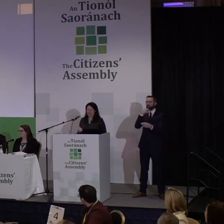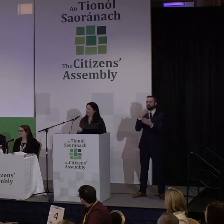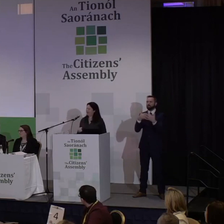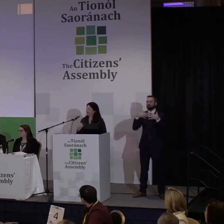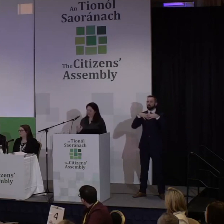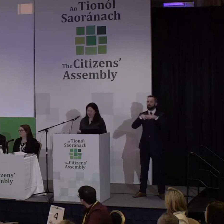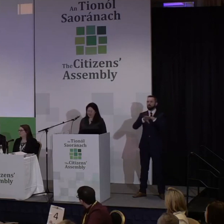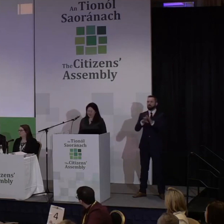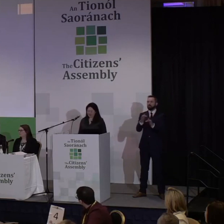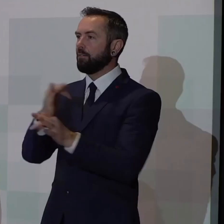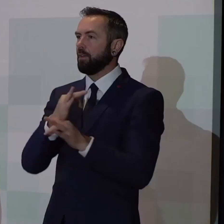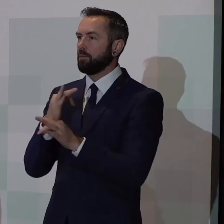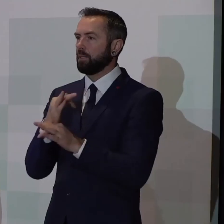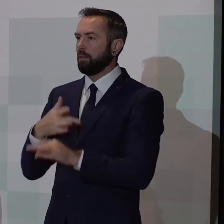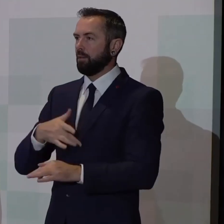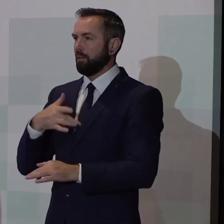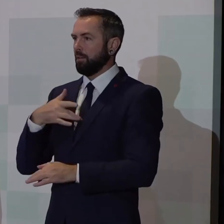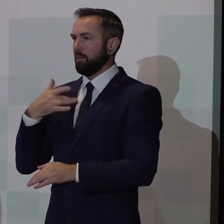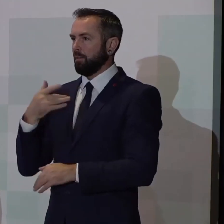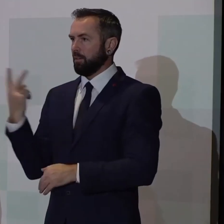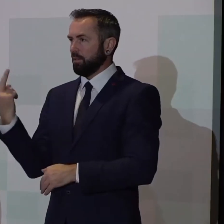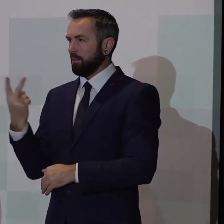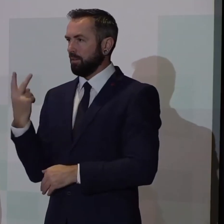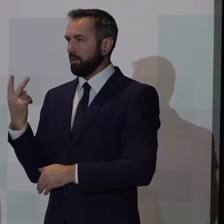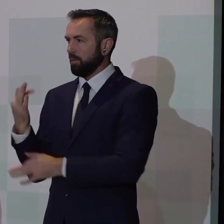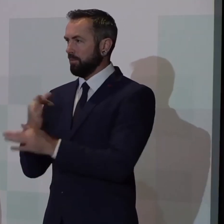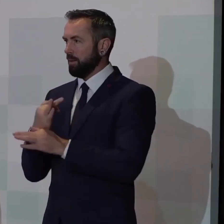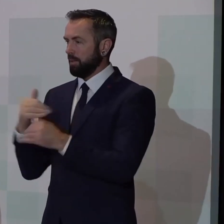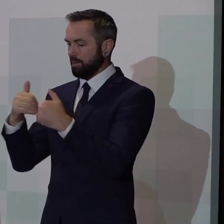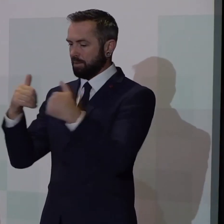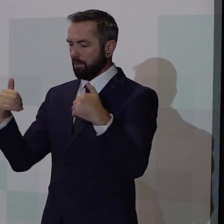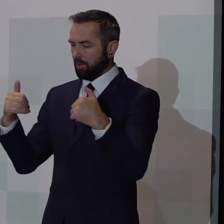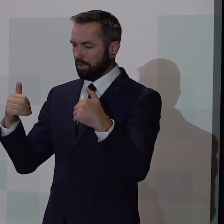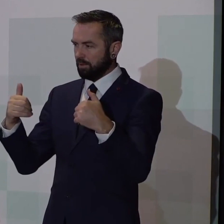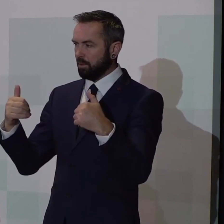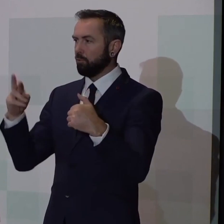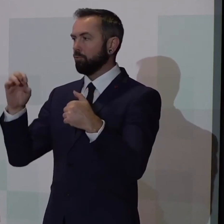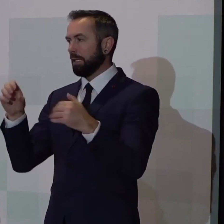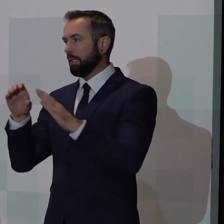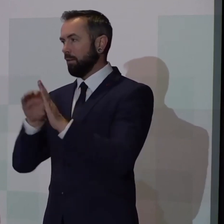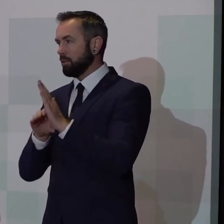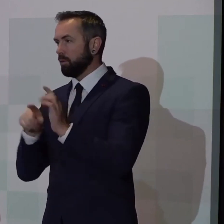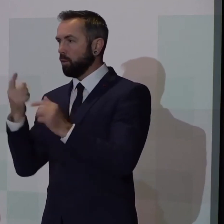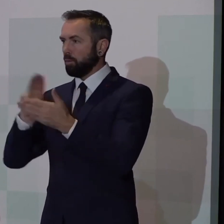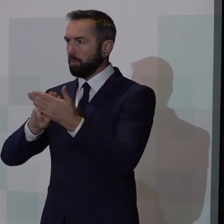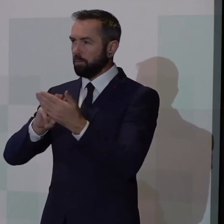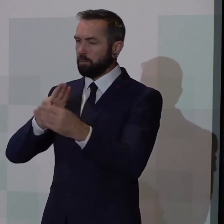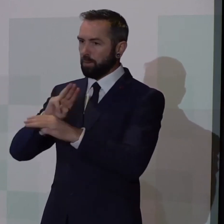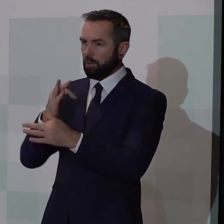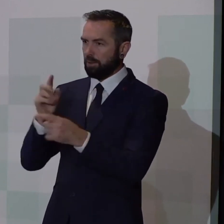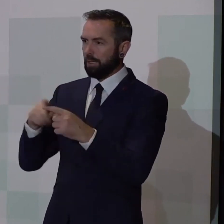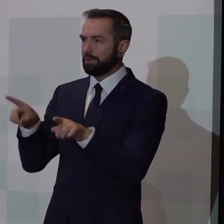blended families, cohabiting families, separated, reconstituted, one-parent and same-sex families as